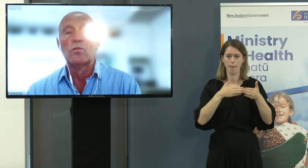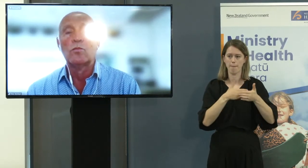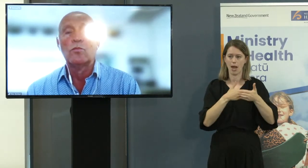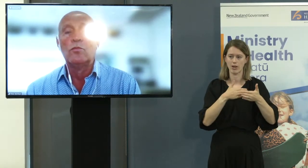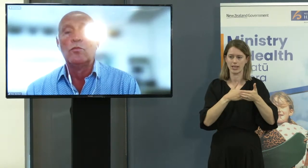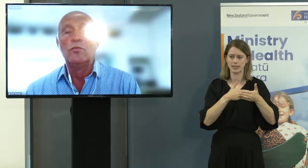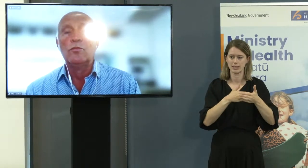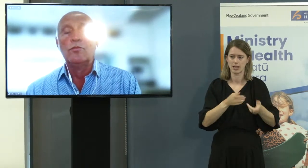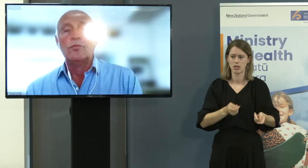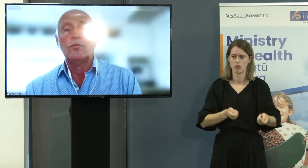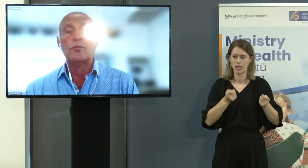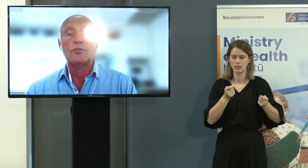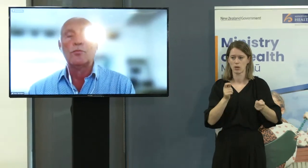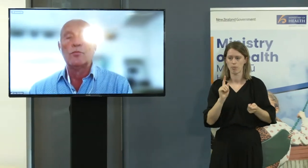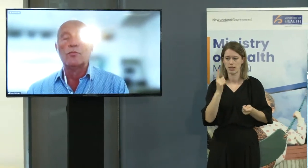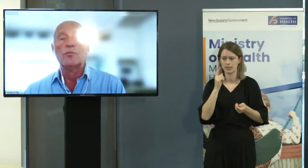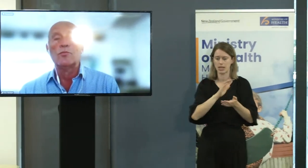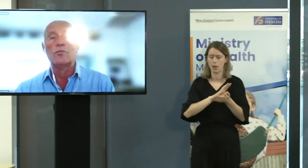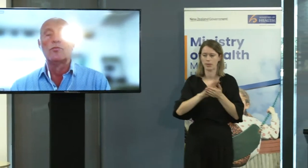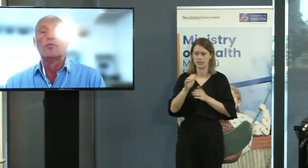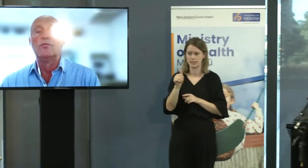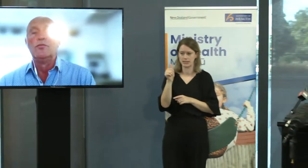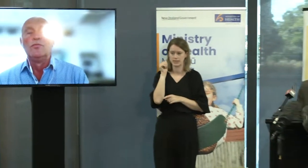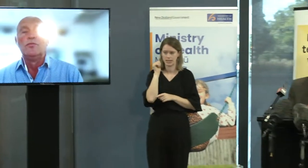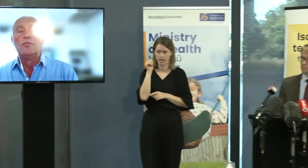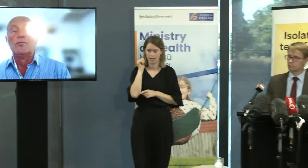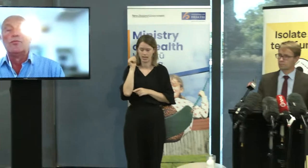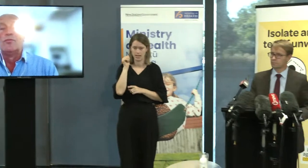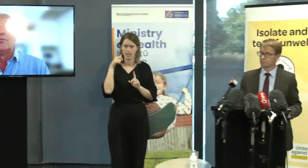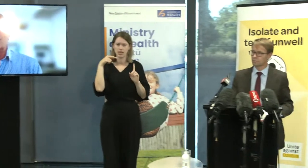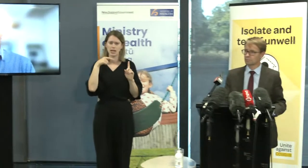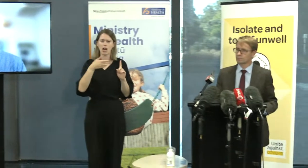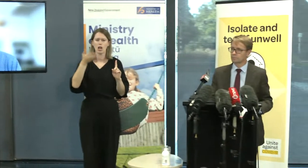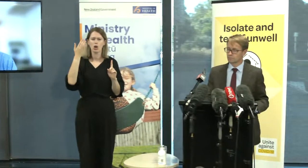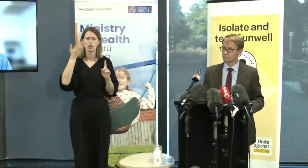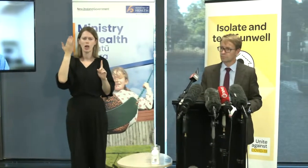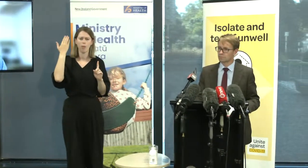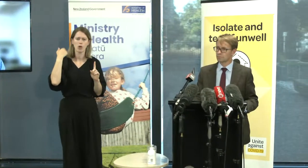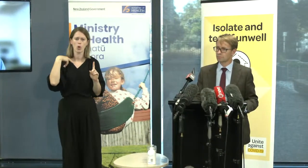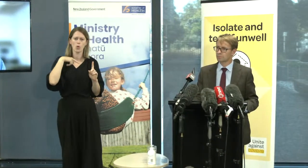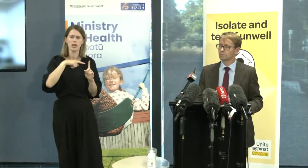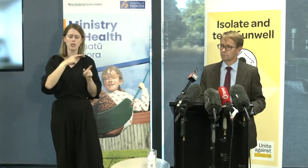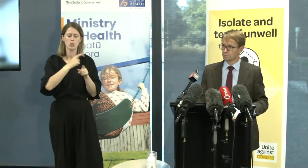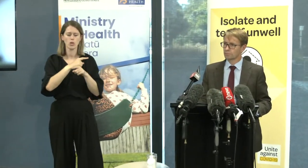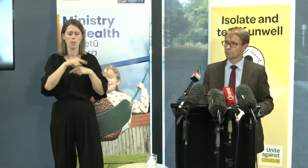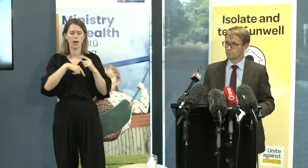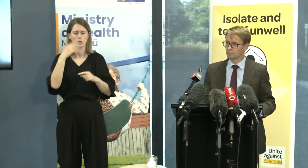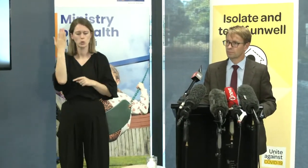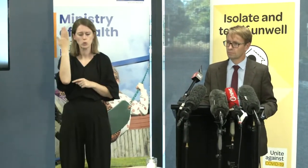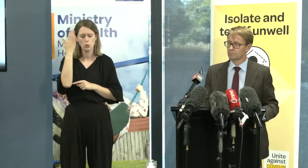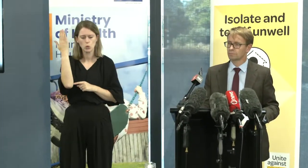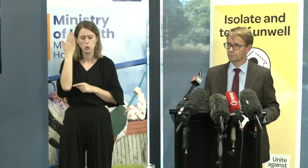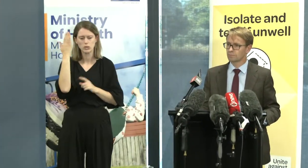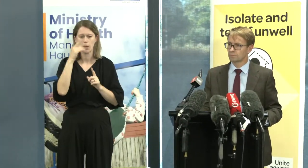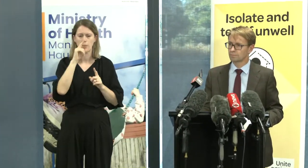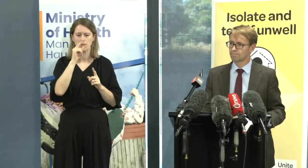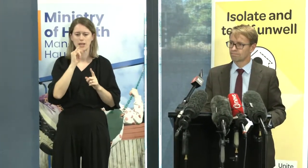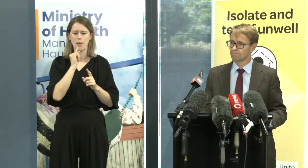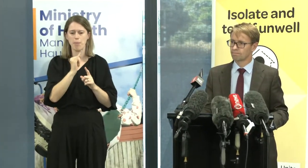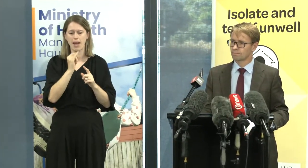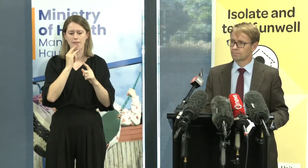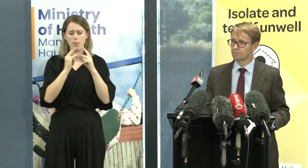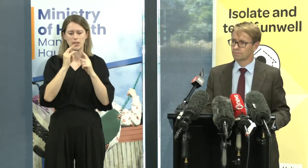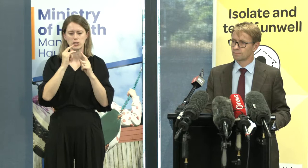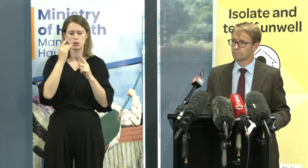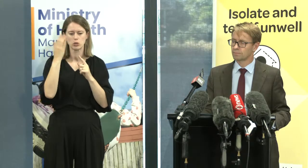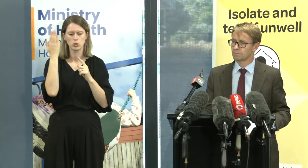this was raised with Minister Hipkins yesterday. Initially, some months ago, he talked about schools and the misinformation and disinformation in schools